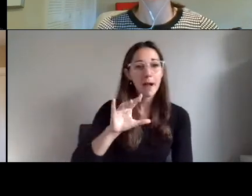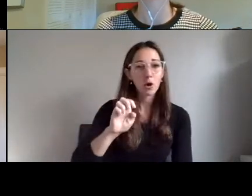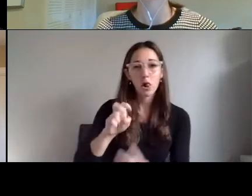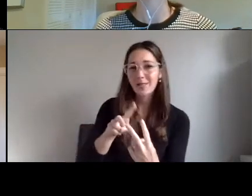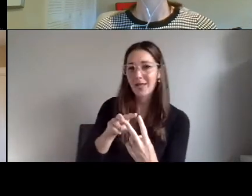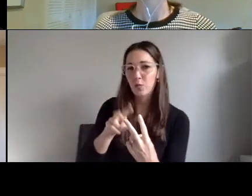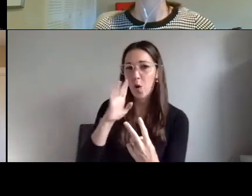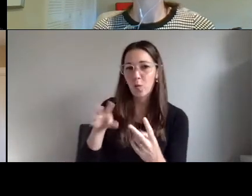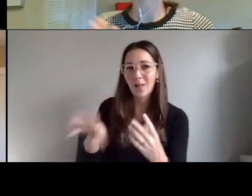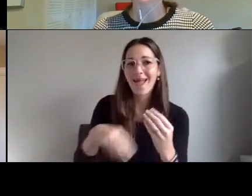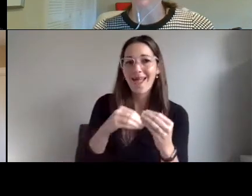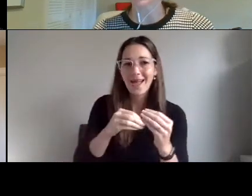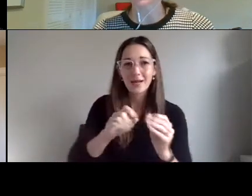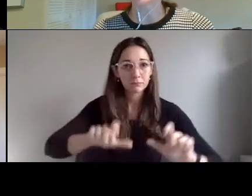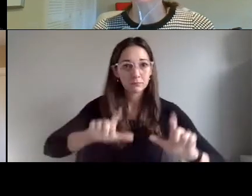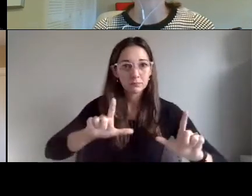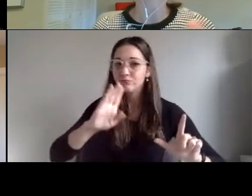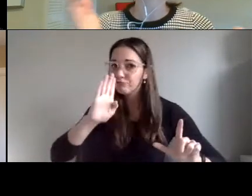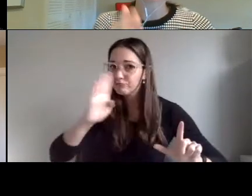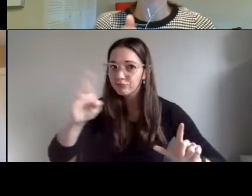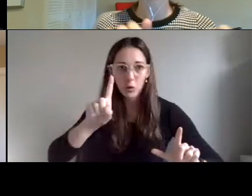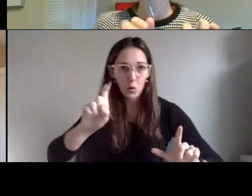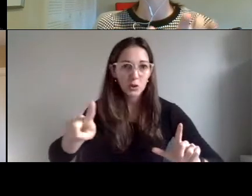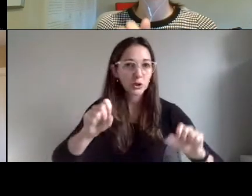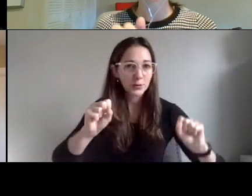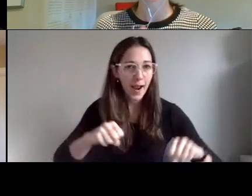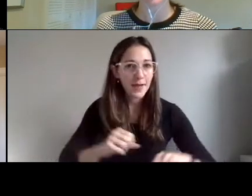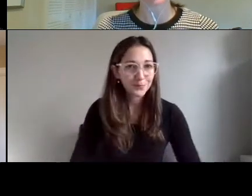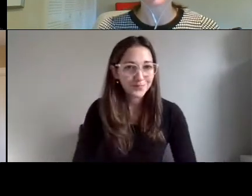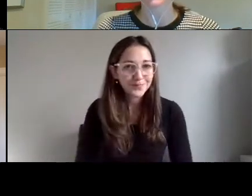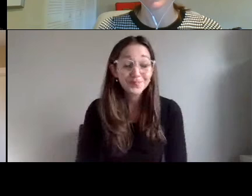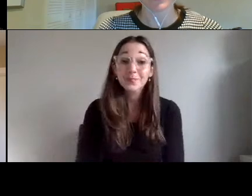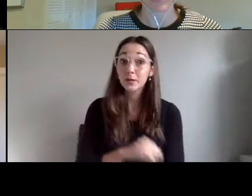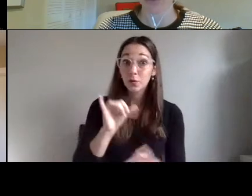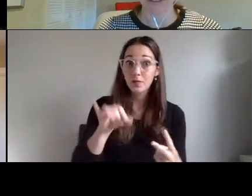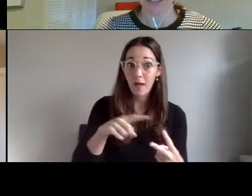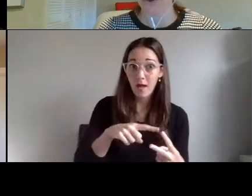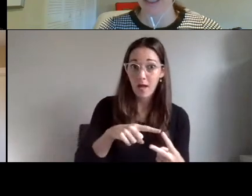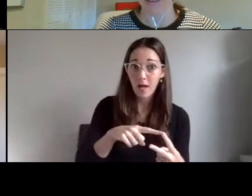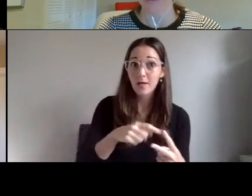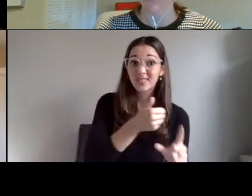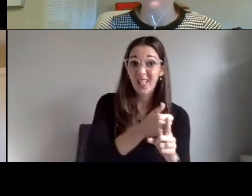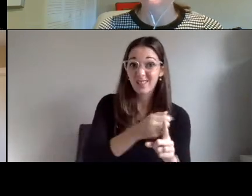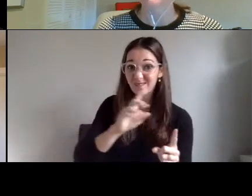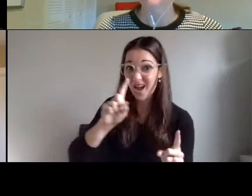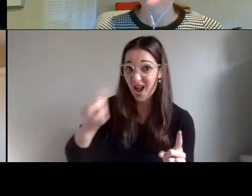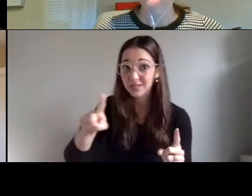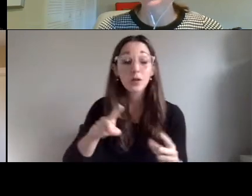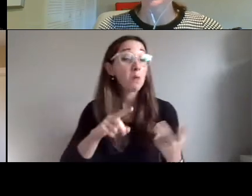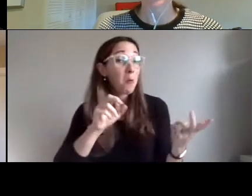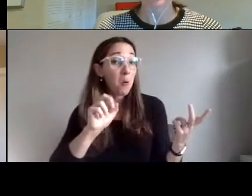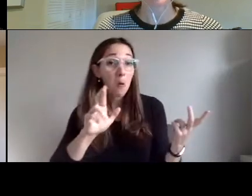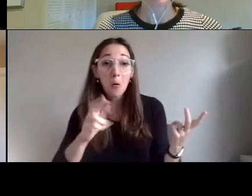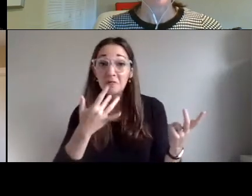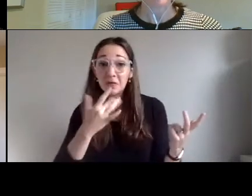question directly. So you have that opportunity, or if you just want to type in the chat box, that is perfectly okay to do